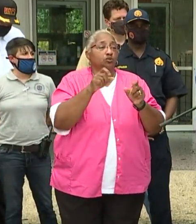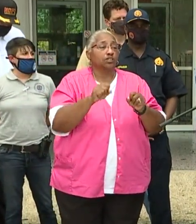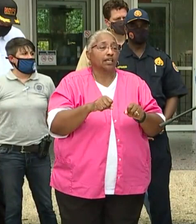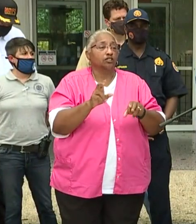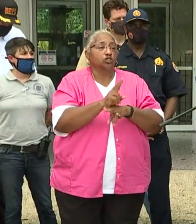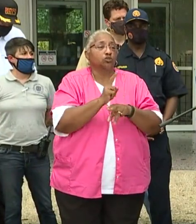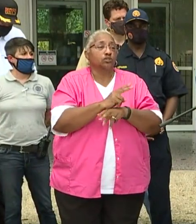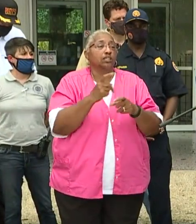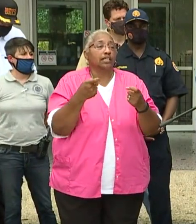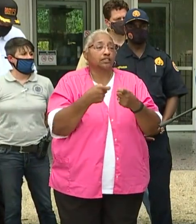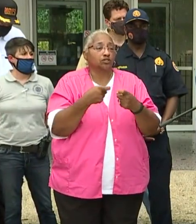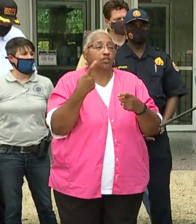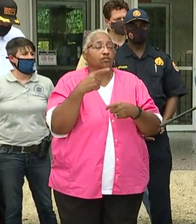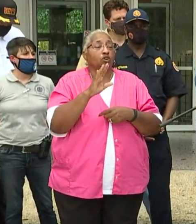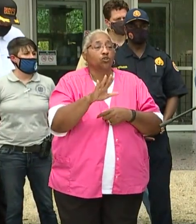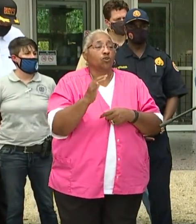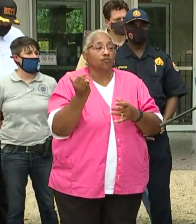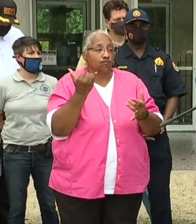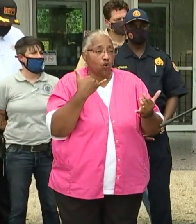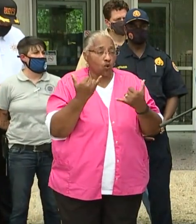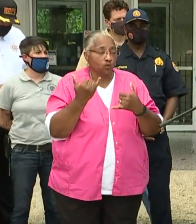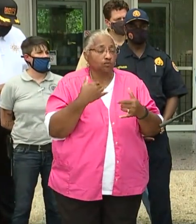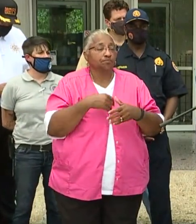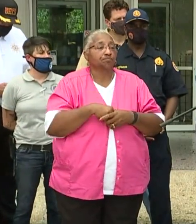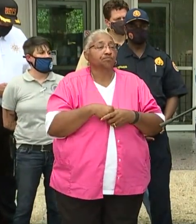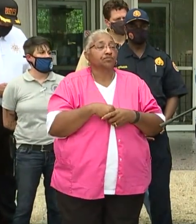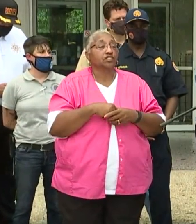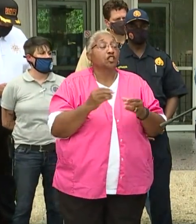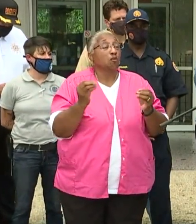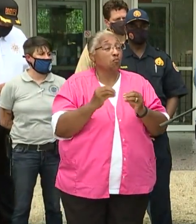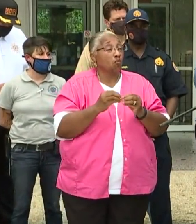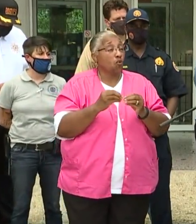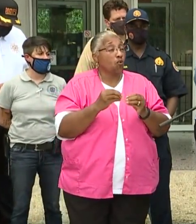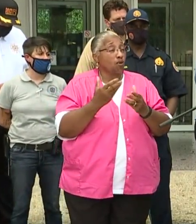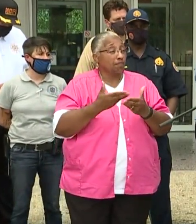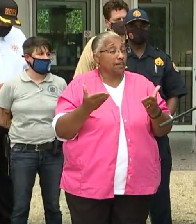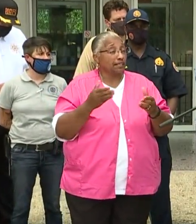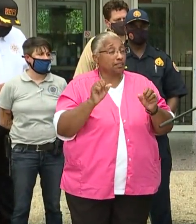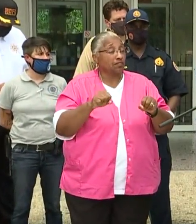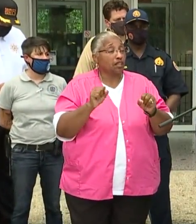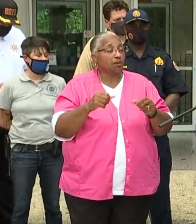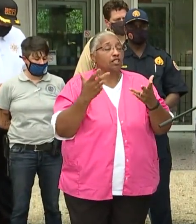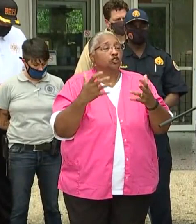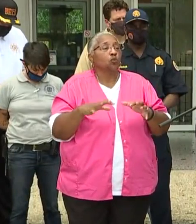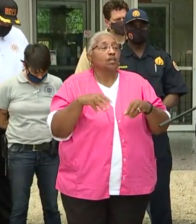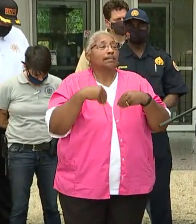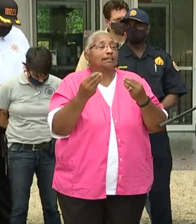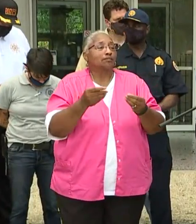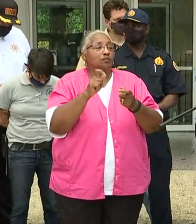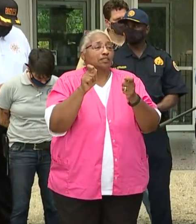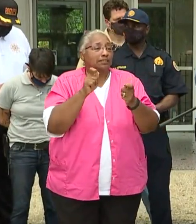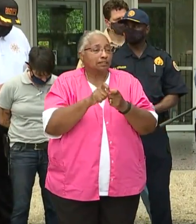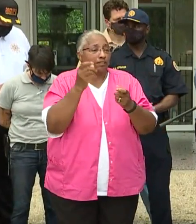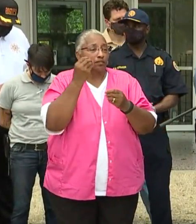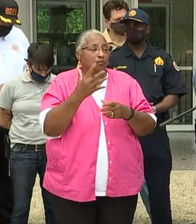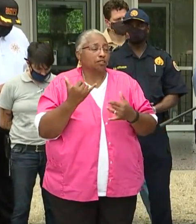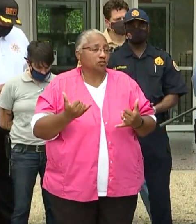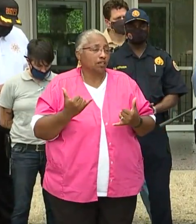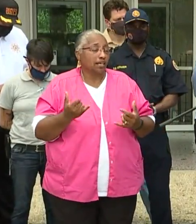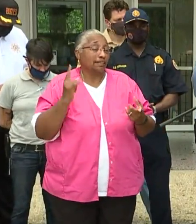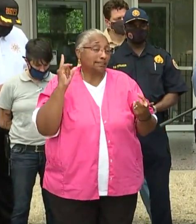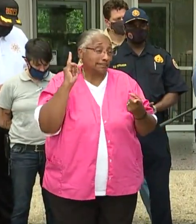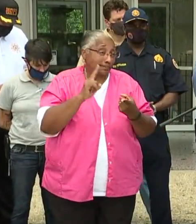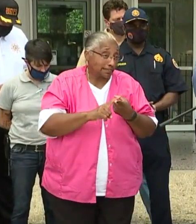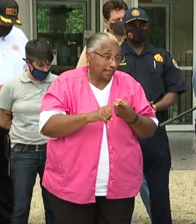public regarding resources will become available. I do not want to give any specifics at this time